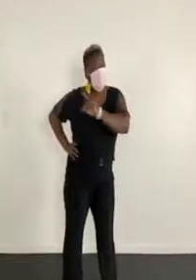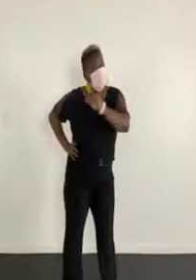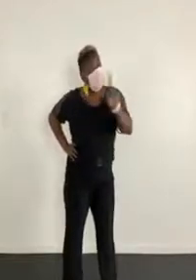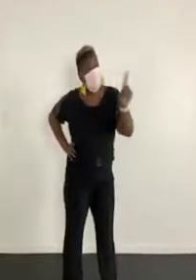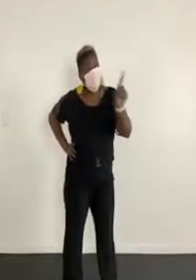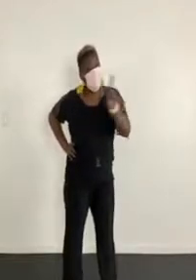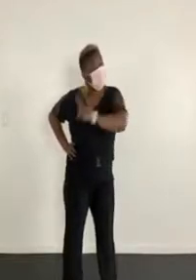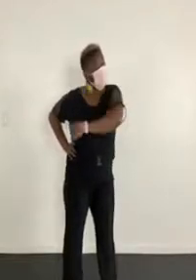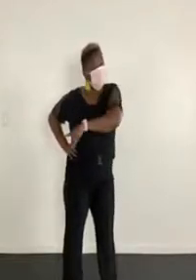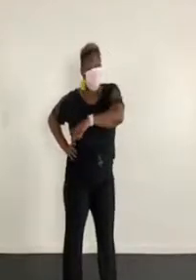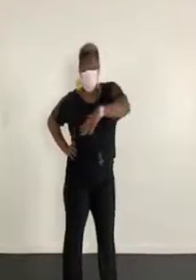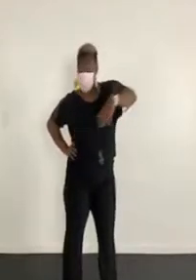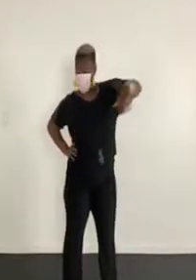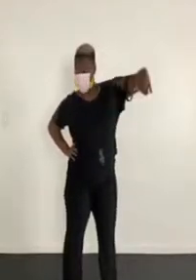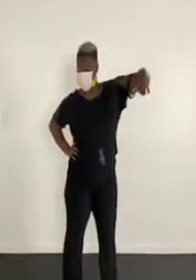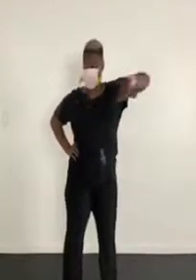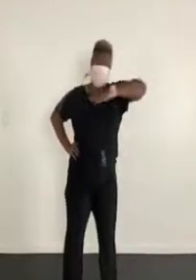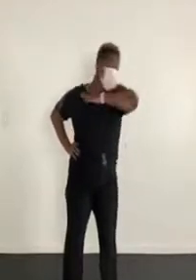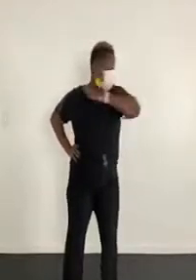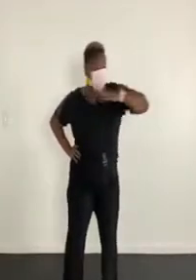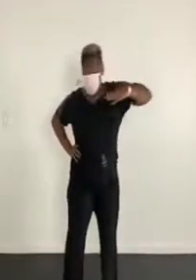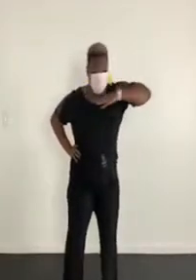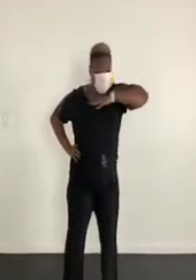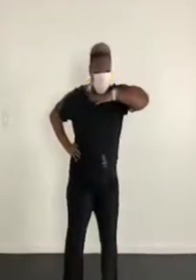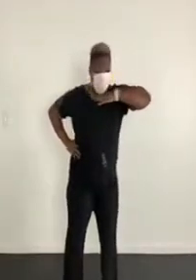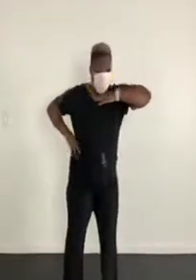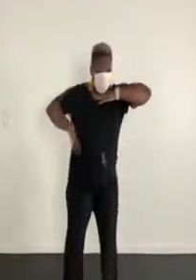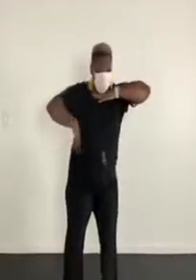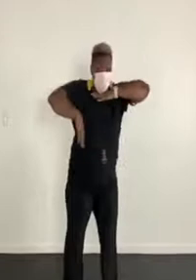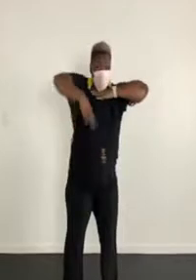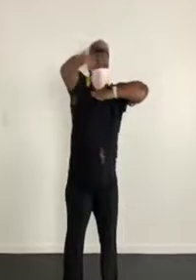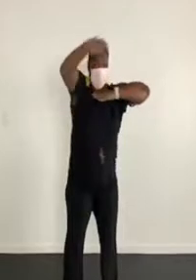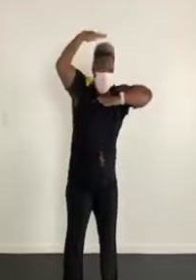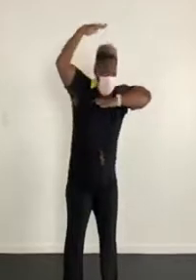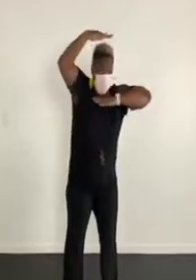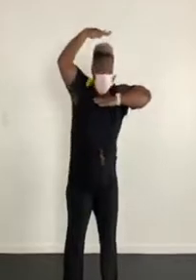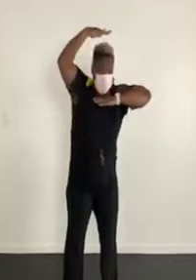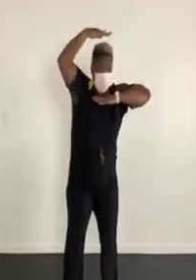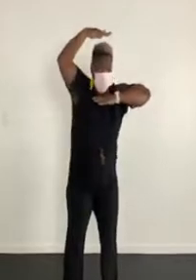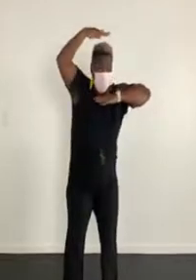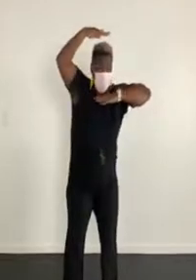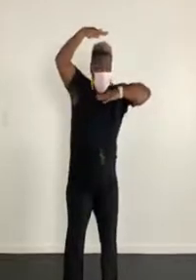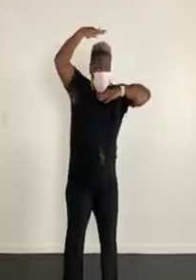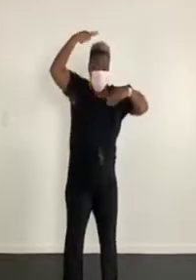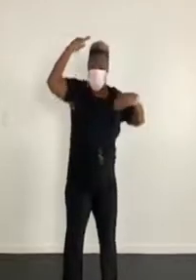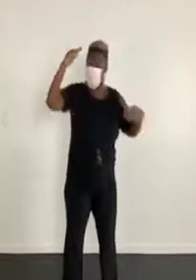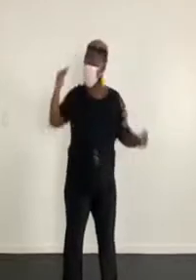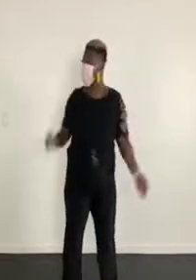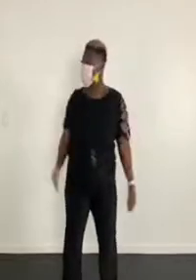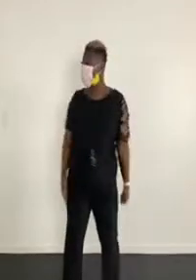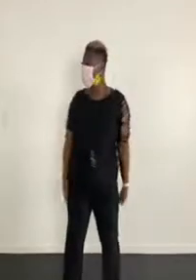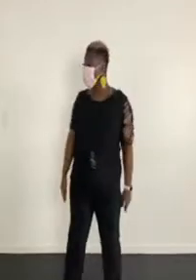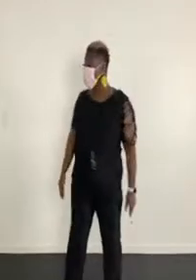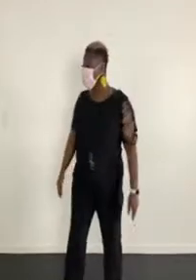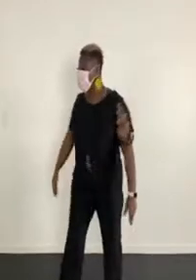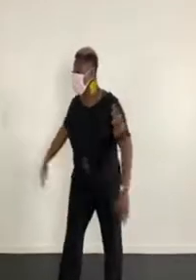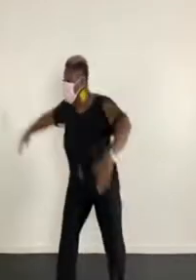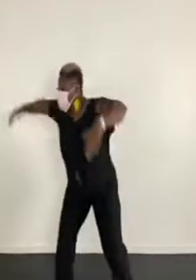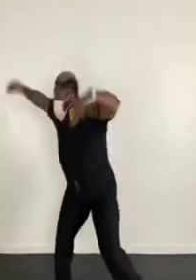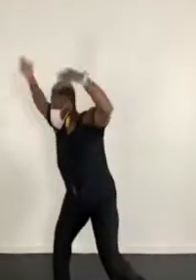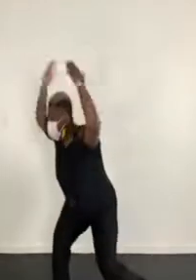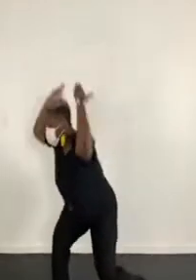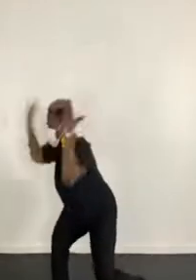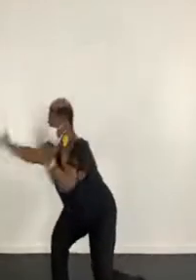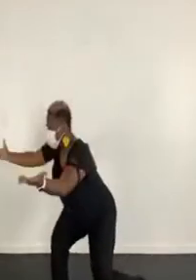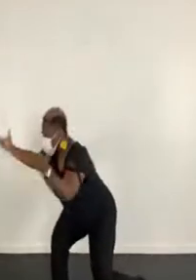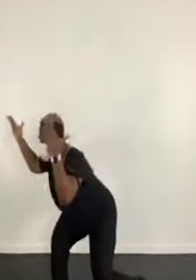I told the judge, I've had it up to here. Just Friday, Mr. Roach in